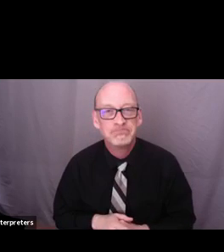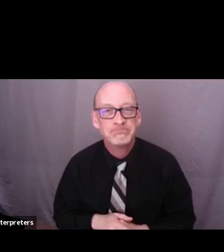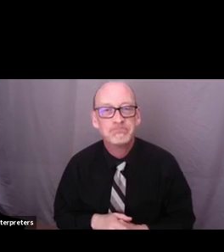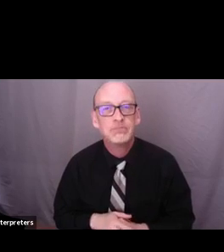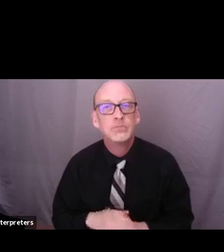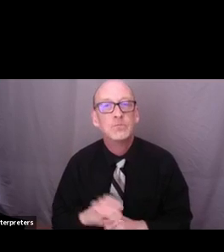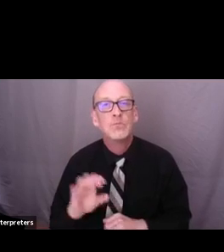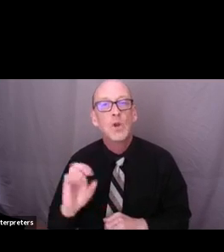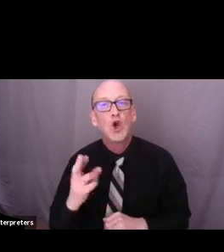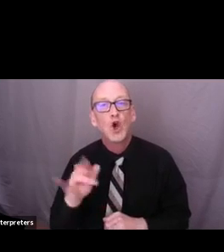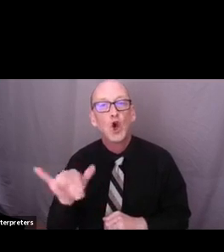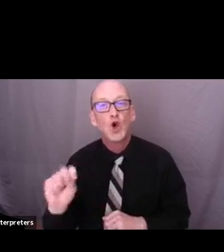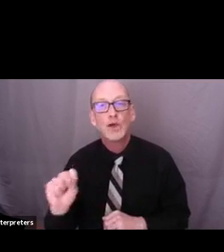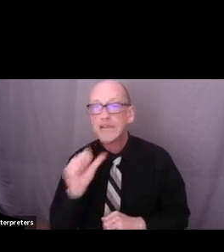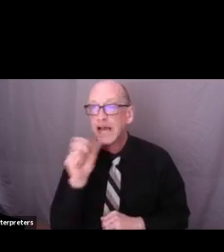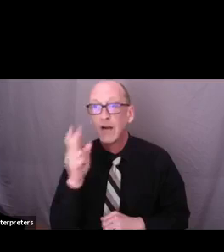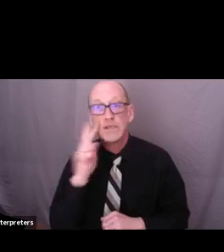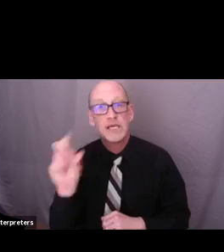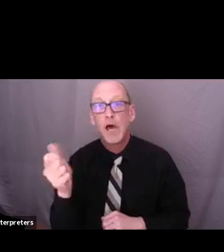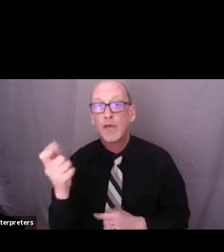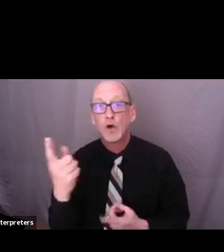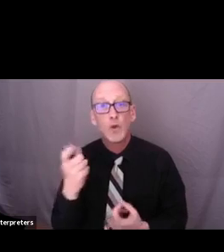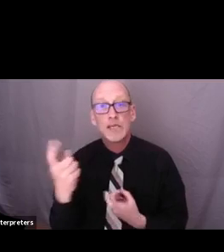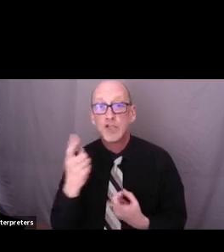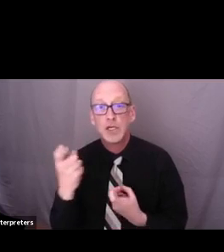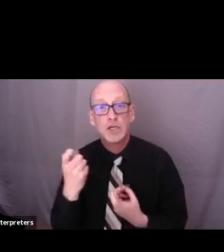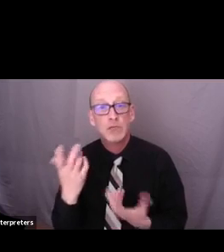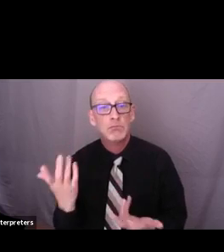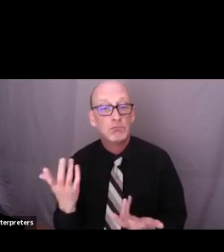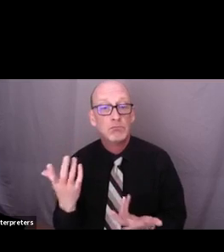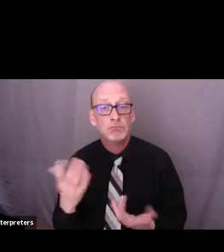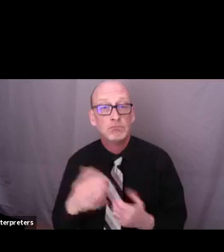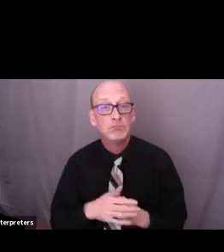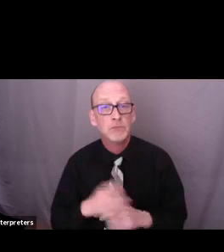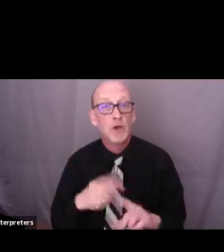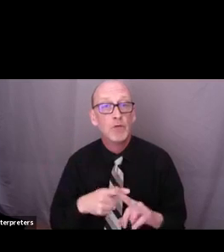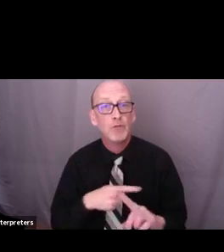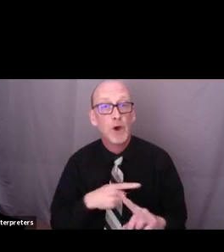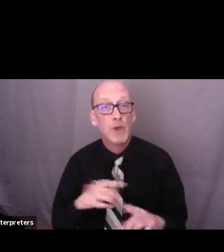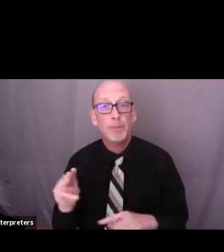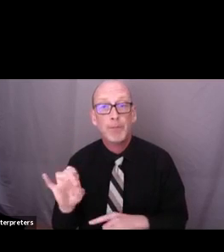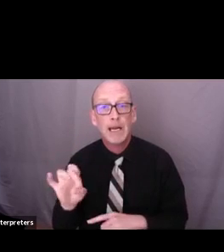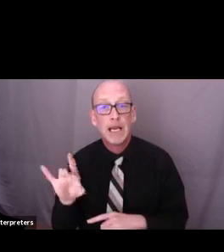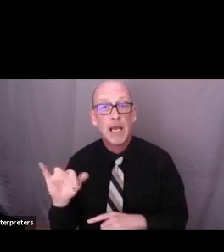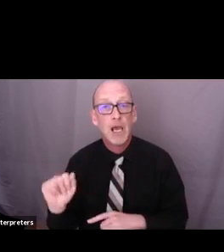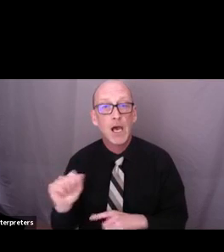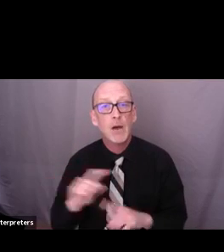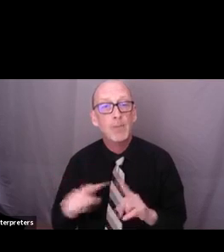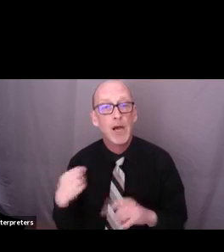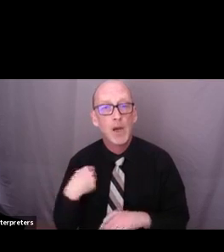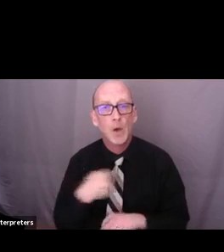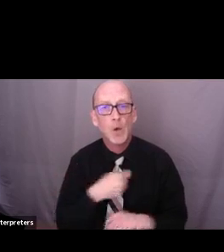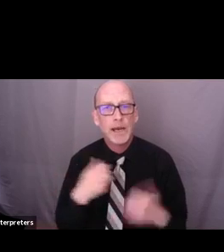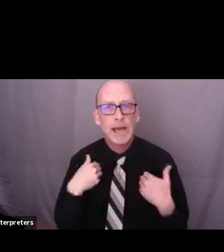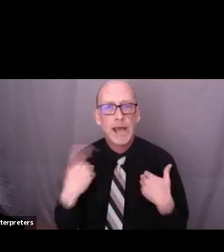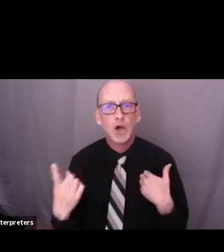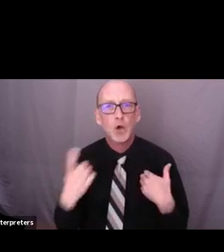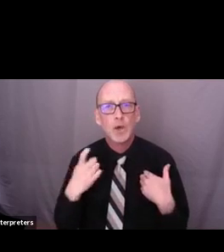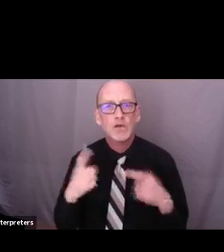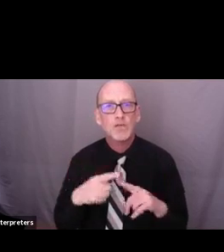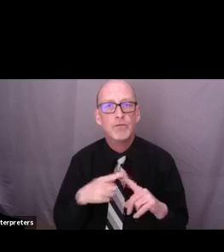And I don't see any other questions. Nothing else today. Wow. From the media, although we did have a question